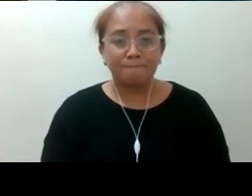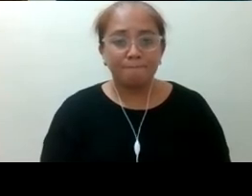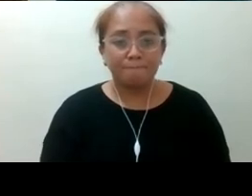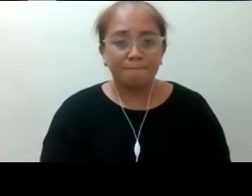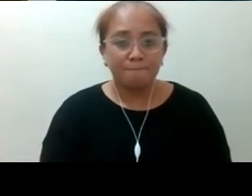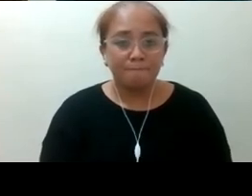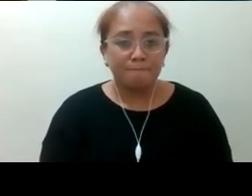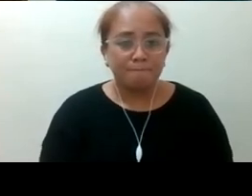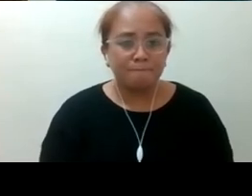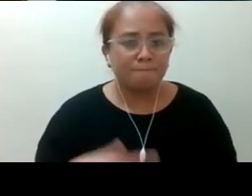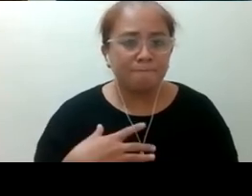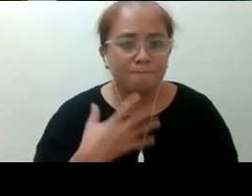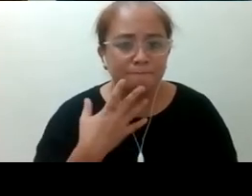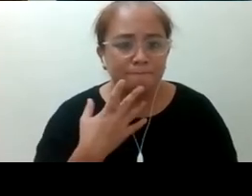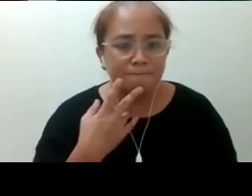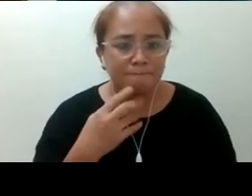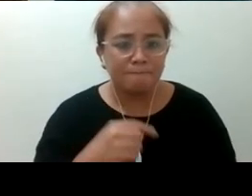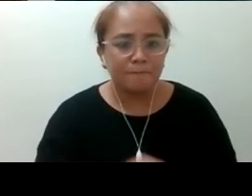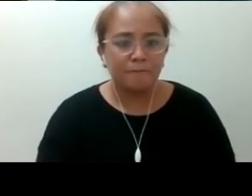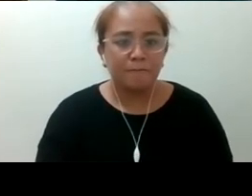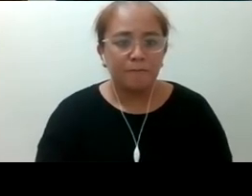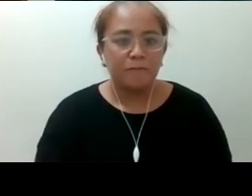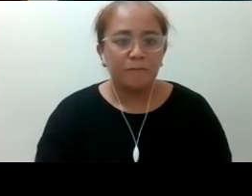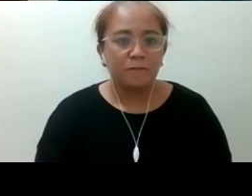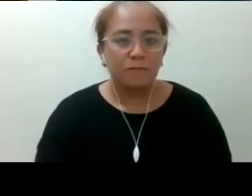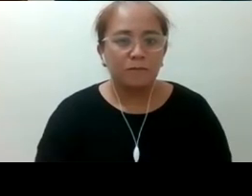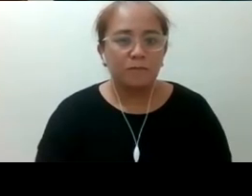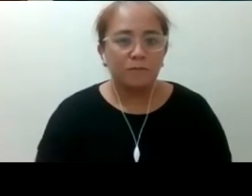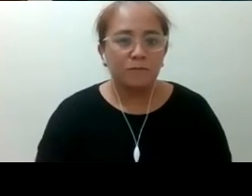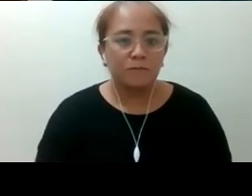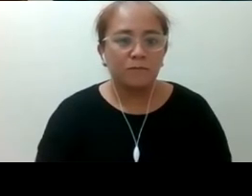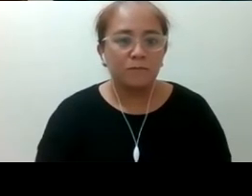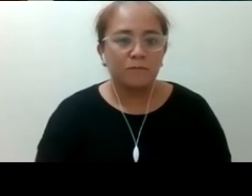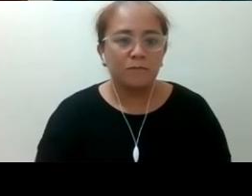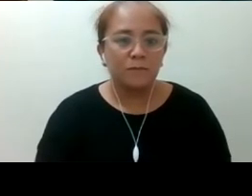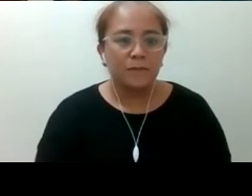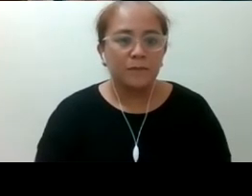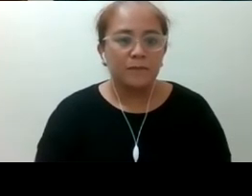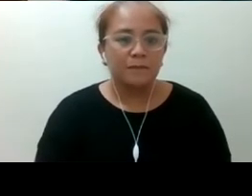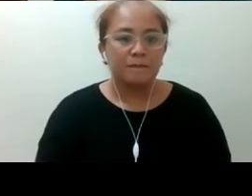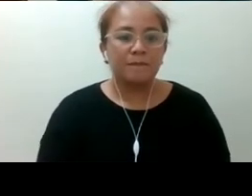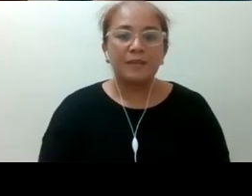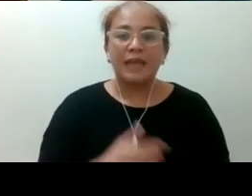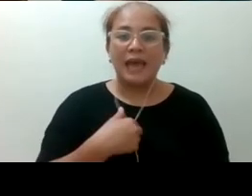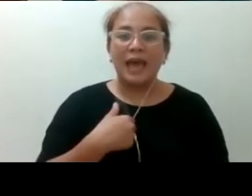why am I not able to go down? Oh, okay. So we organize